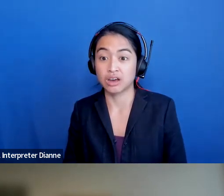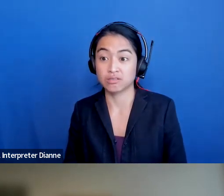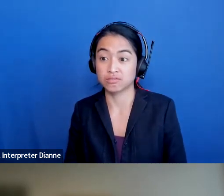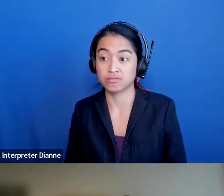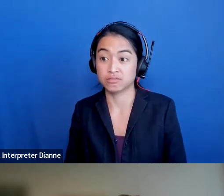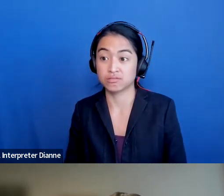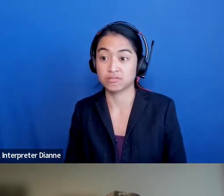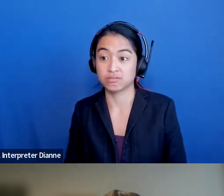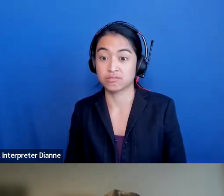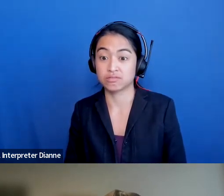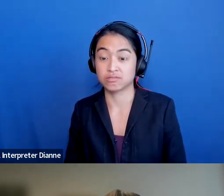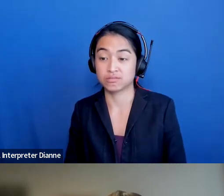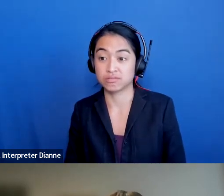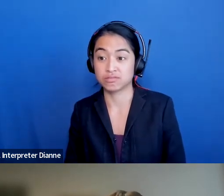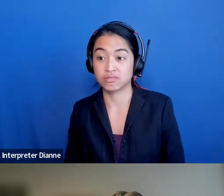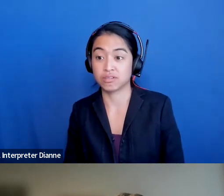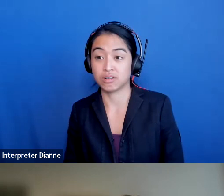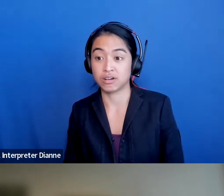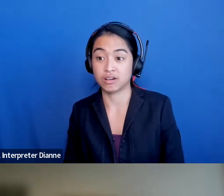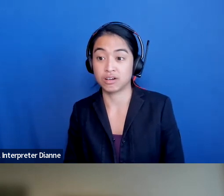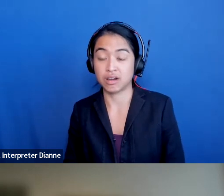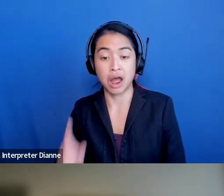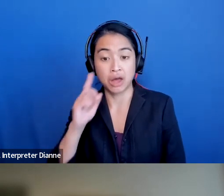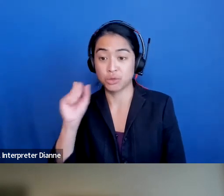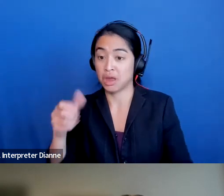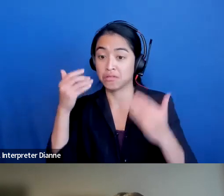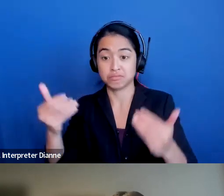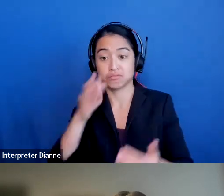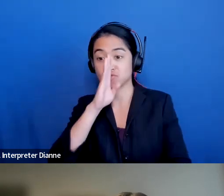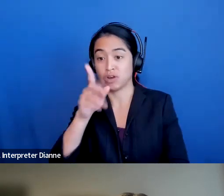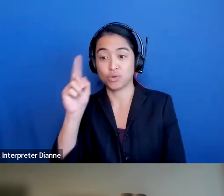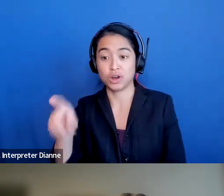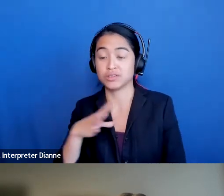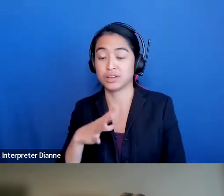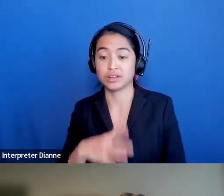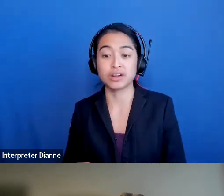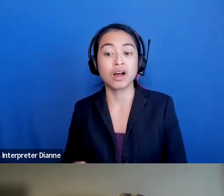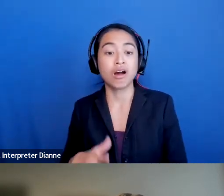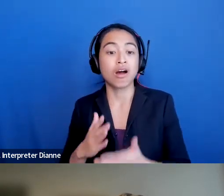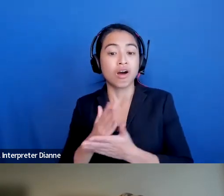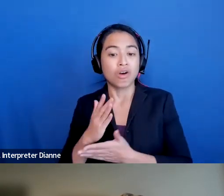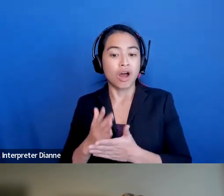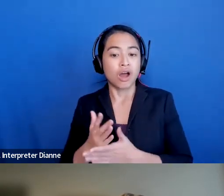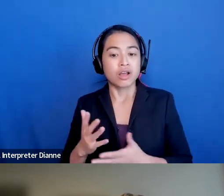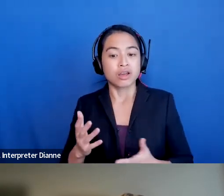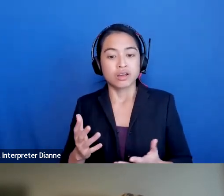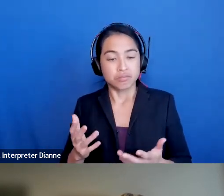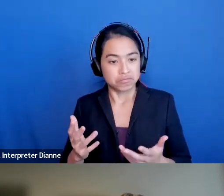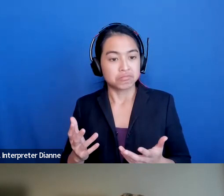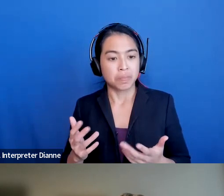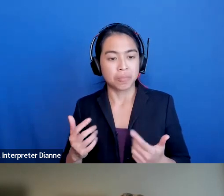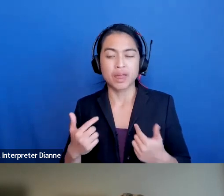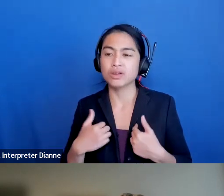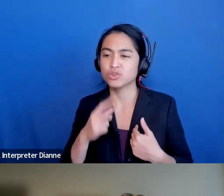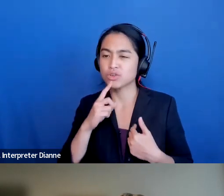I guess I it makes think no you never can- mind. I think you can go straight to your question. All right. So I was